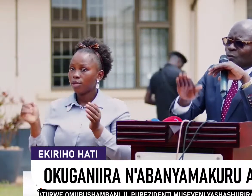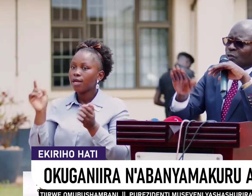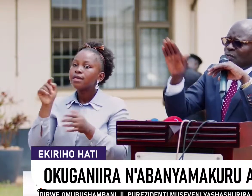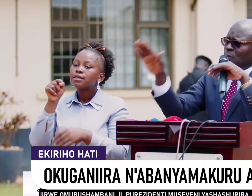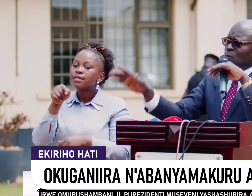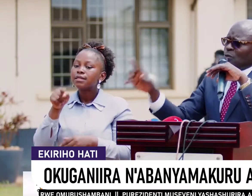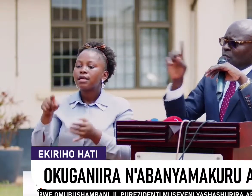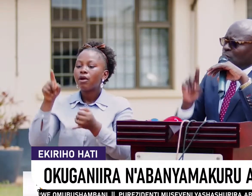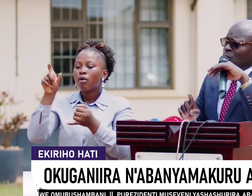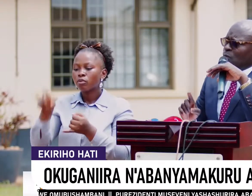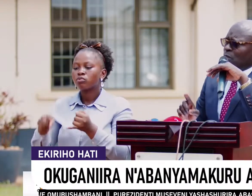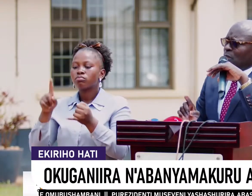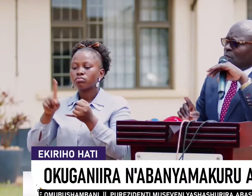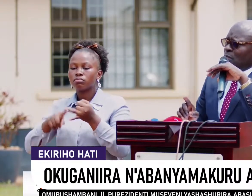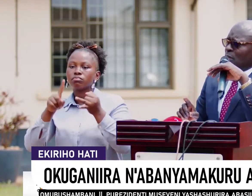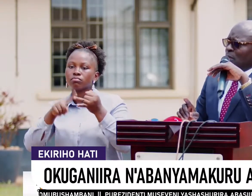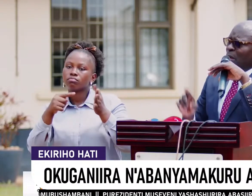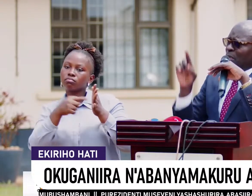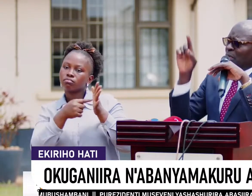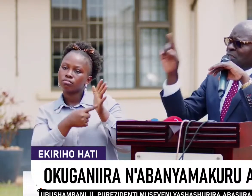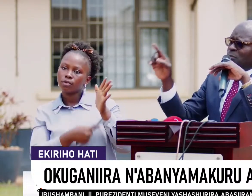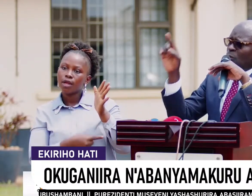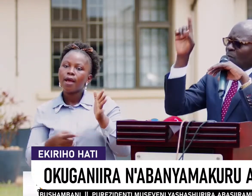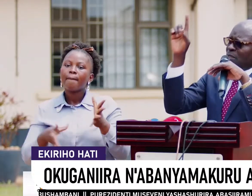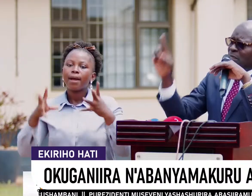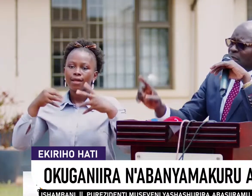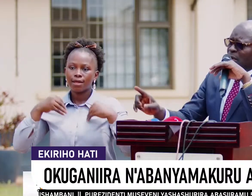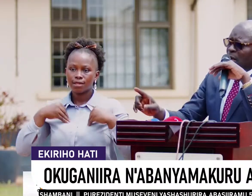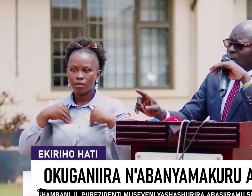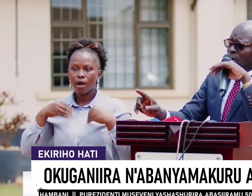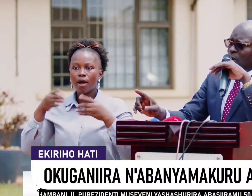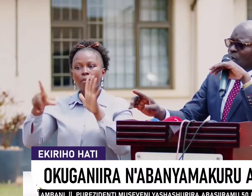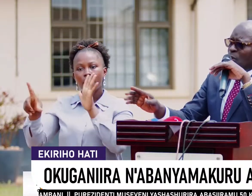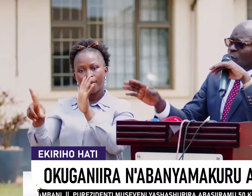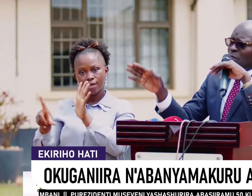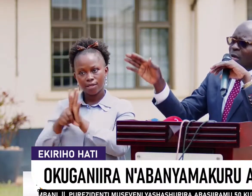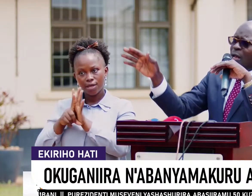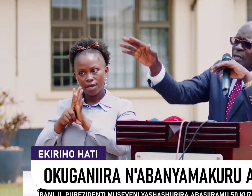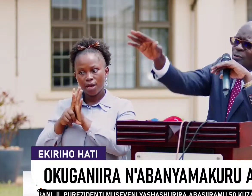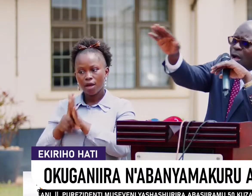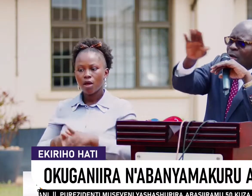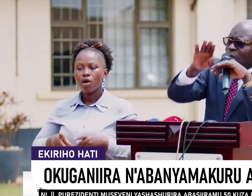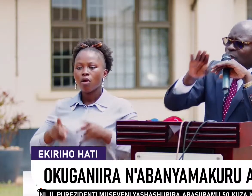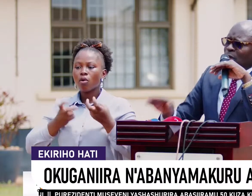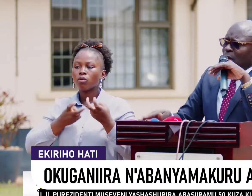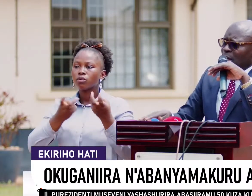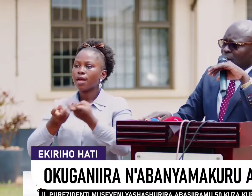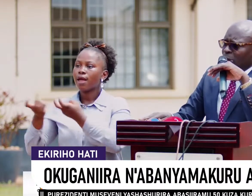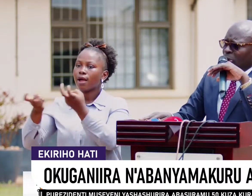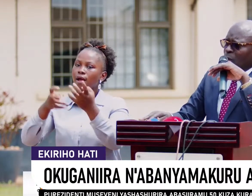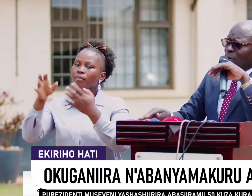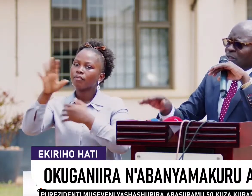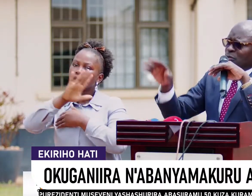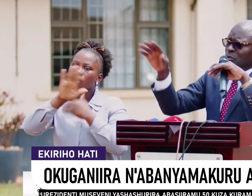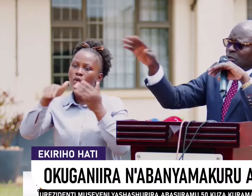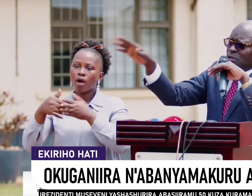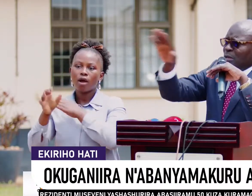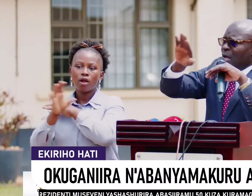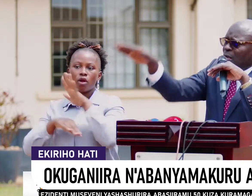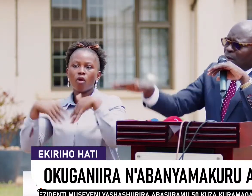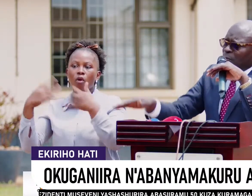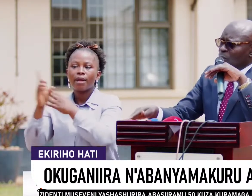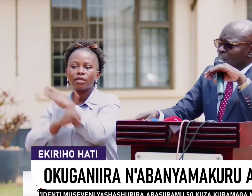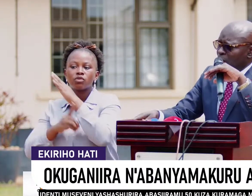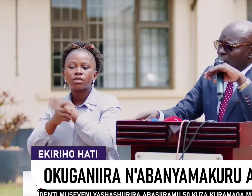abantu gundi ne gundi bakkirizibwa mu mateeka okutalaaga eggwanga lyonna oba districts